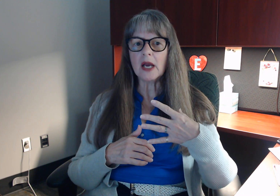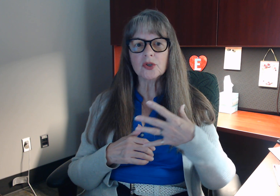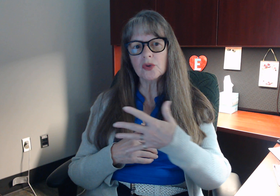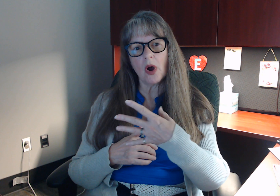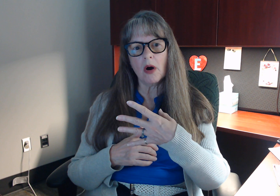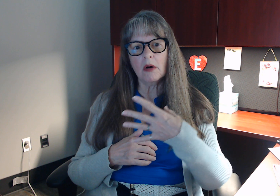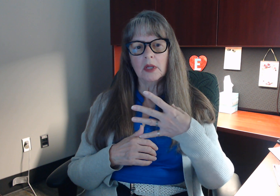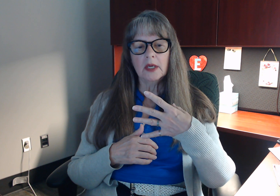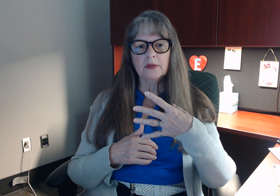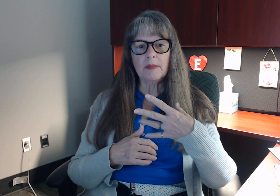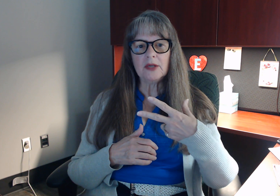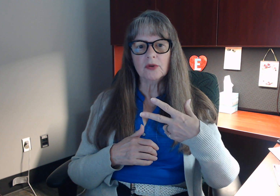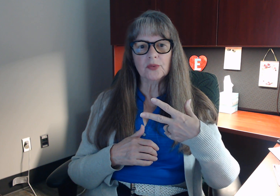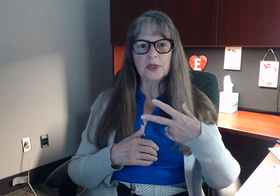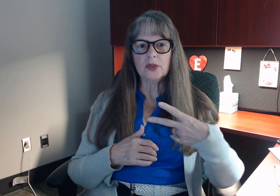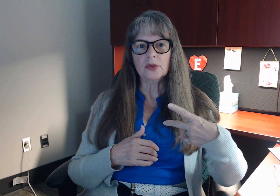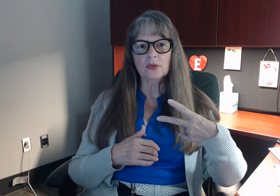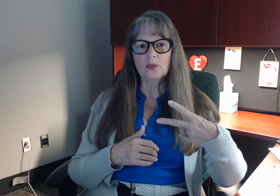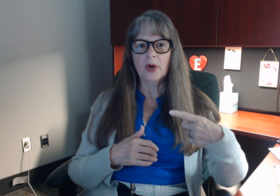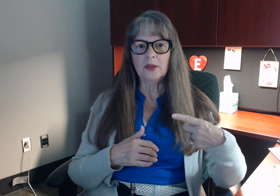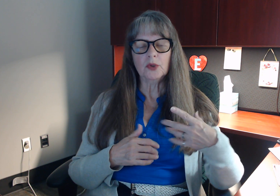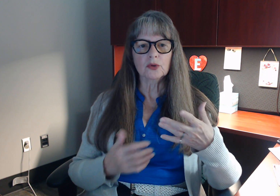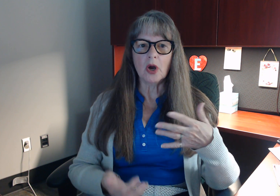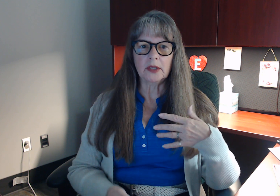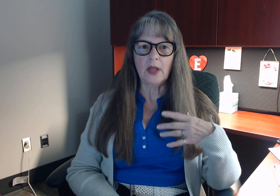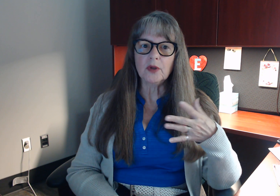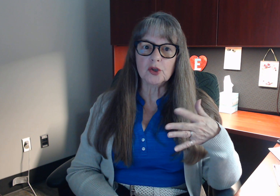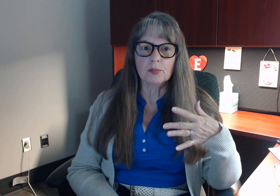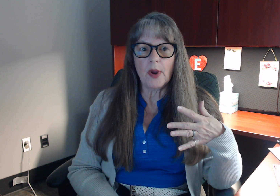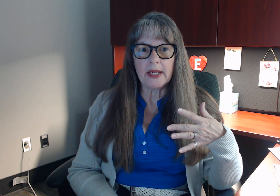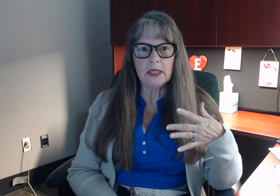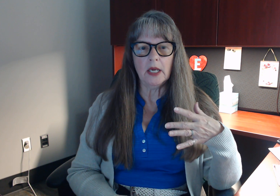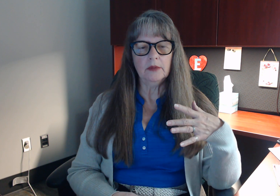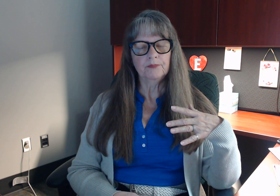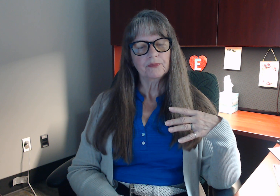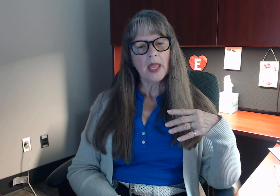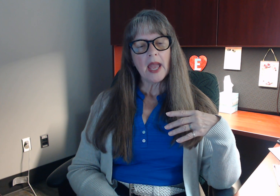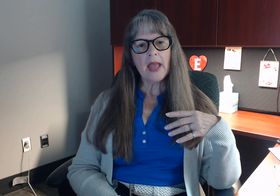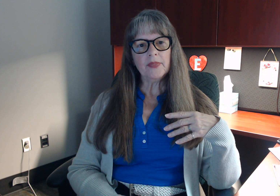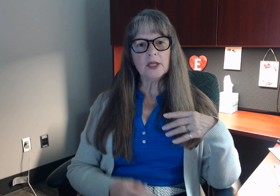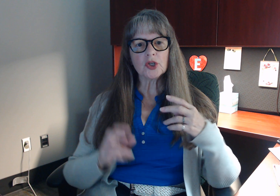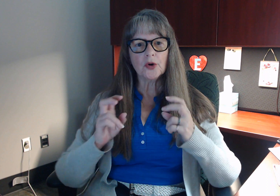do all. They may do 3, 2, 1 when you're talking. Have you got your bracket done? And then